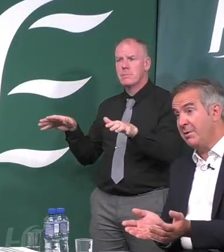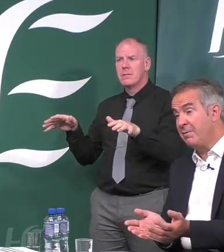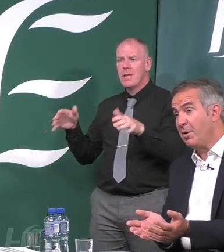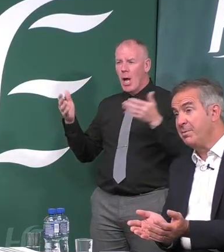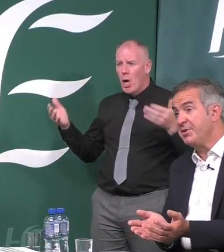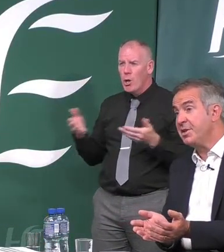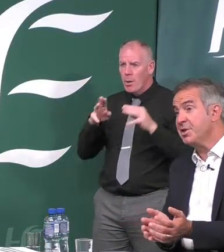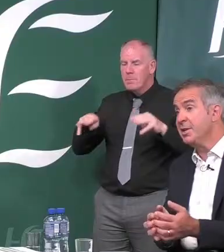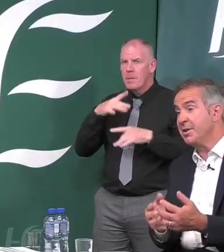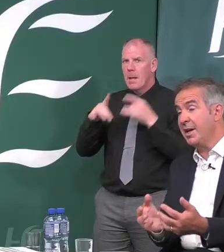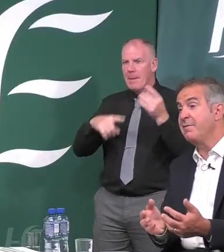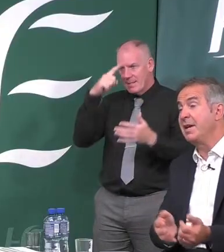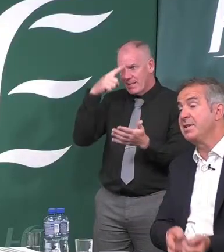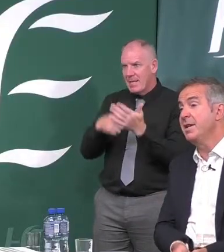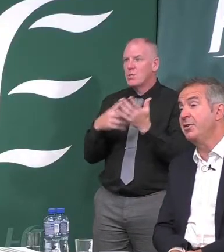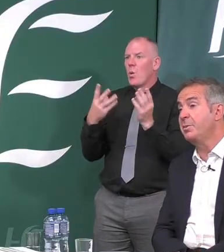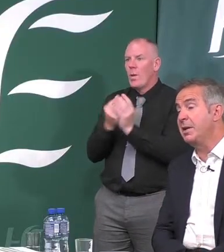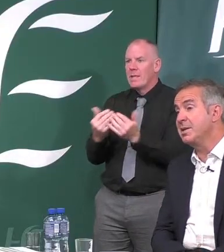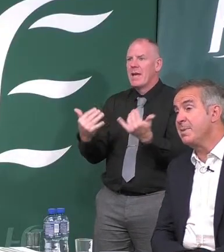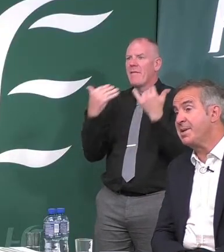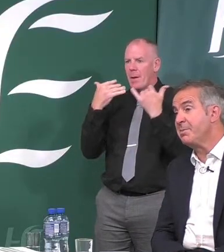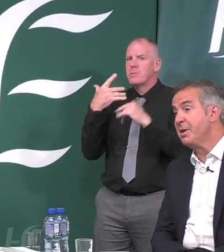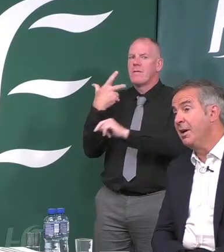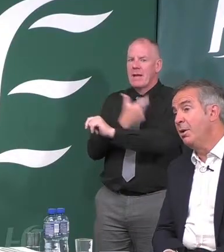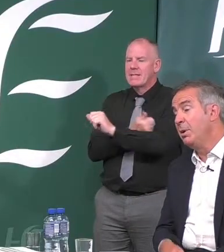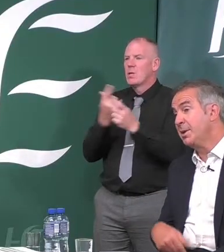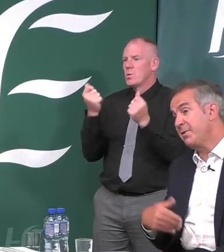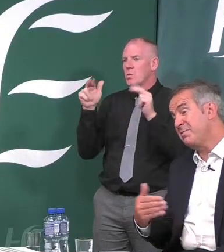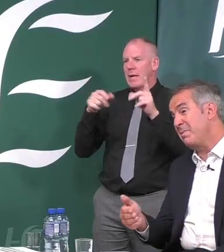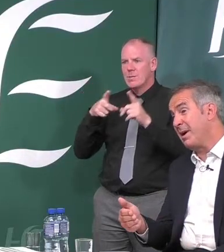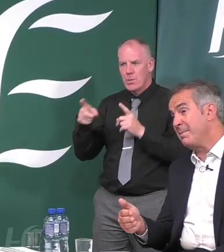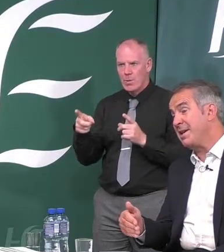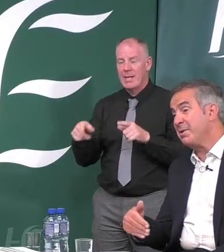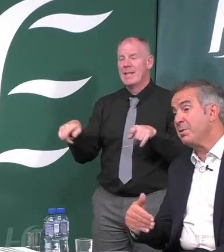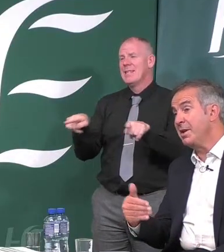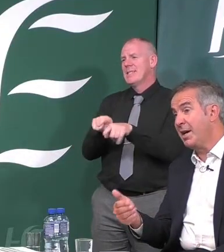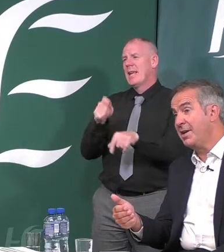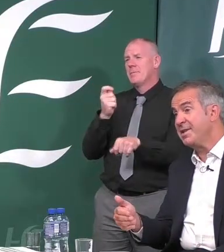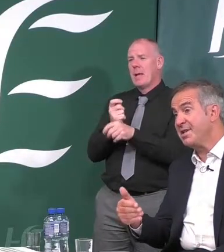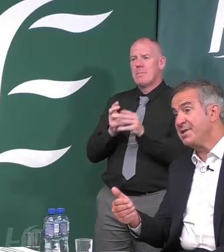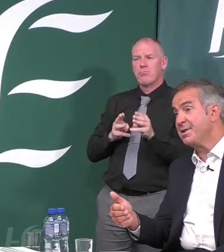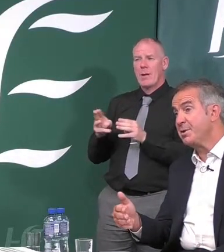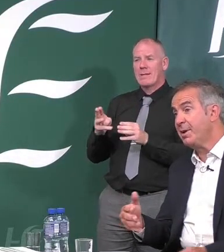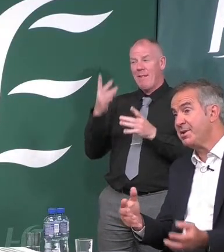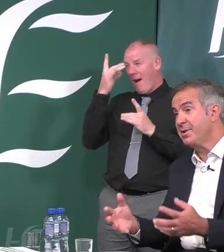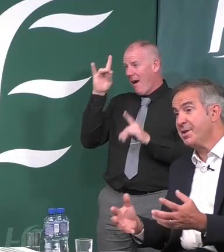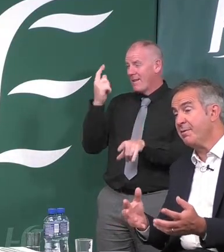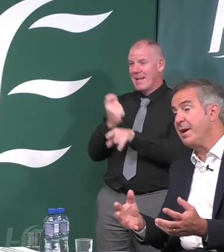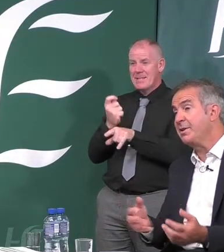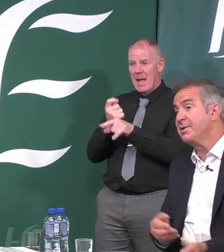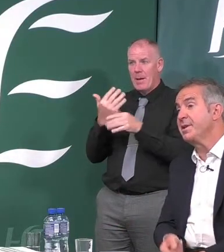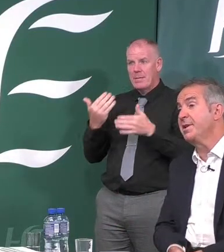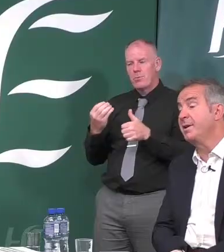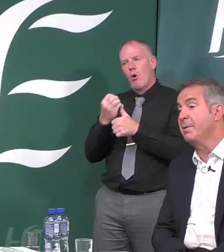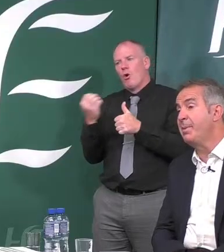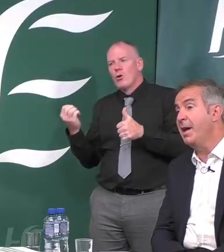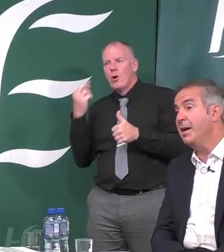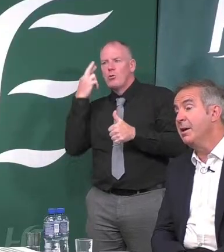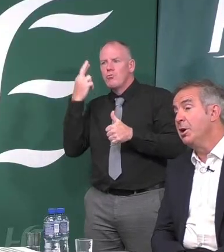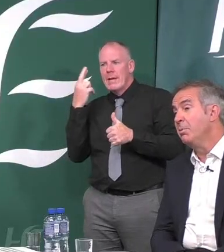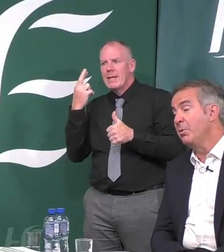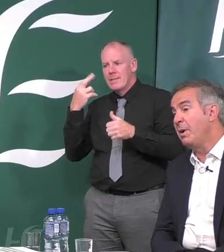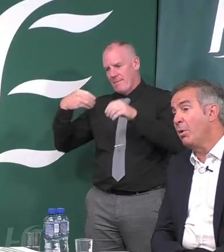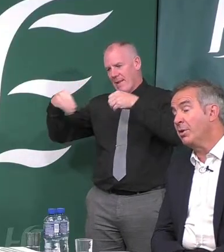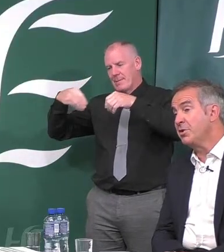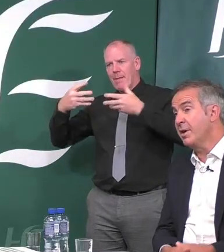to make an informed decision and to get vaccinated as quickly as possible. We'll also have to be pragmatic. We're in the holiday season and so on, so there's other factors that are at